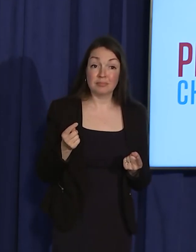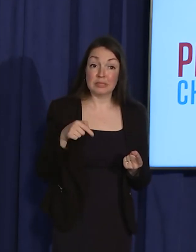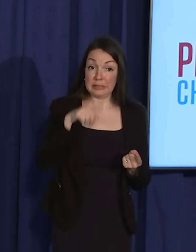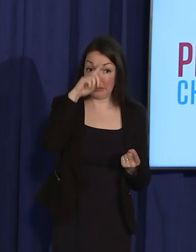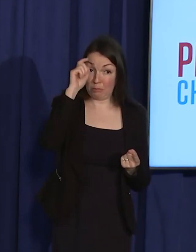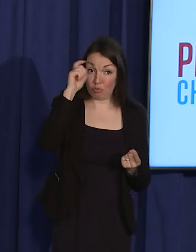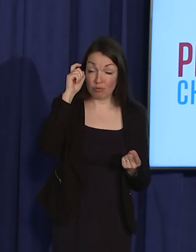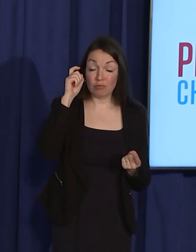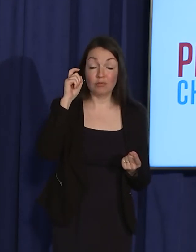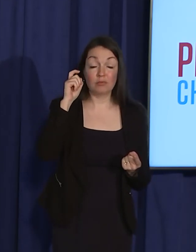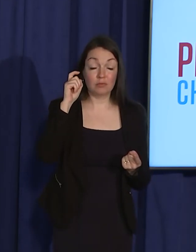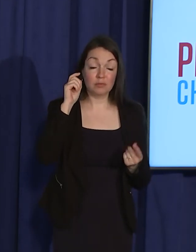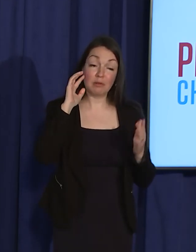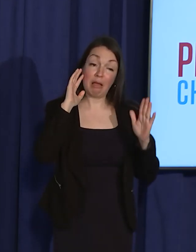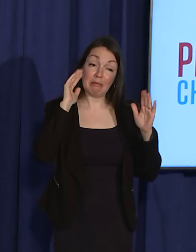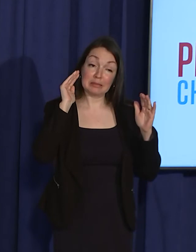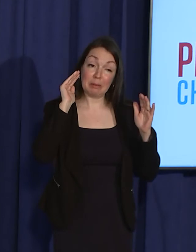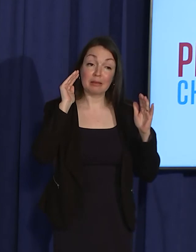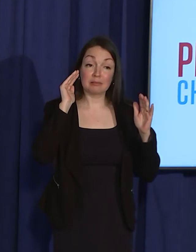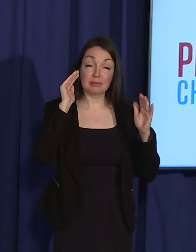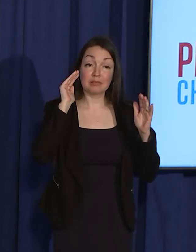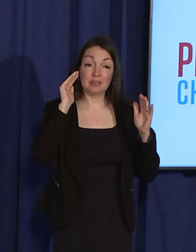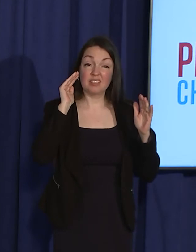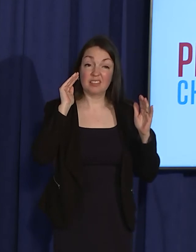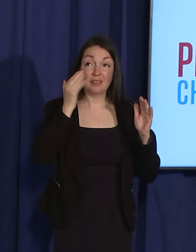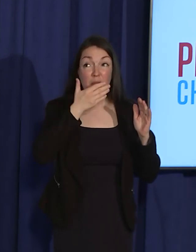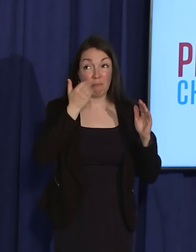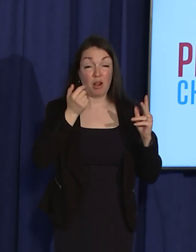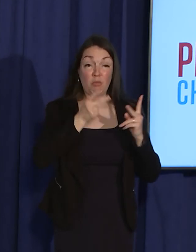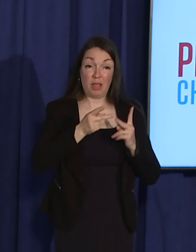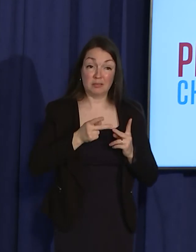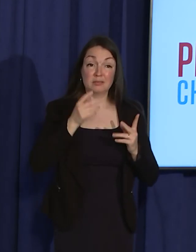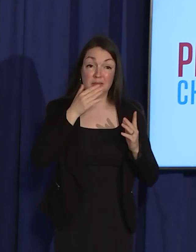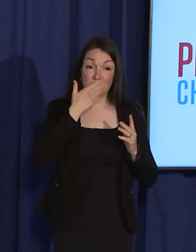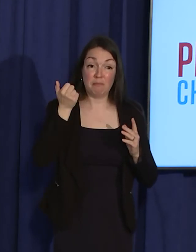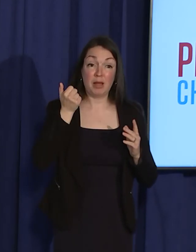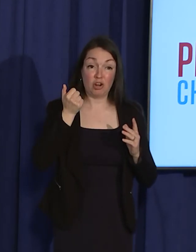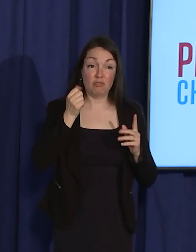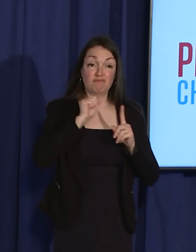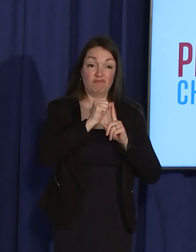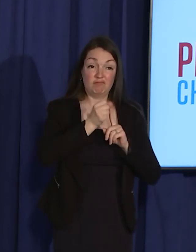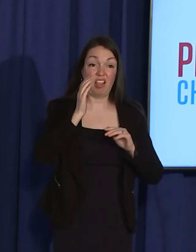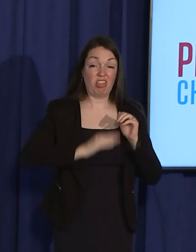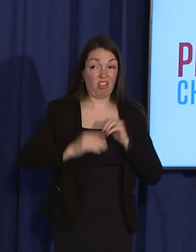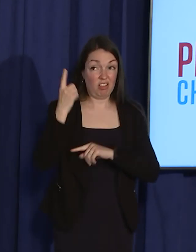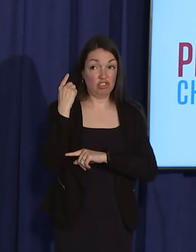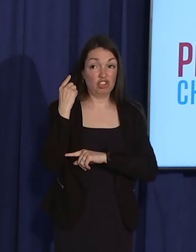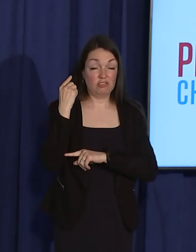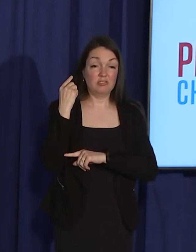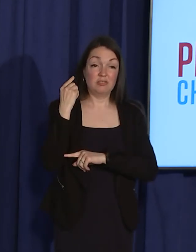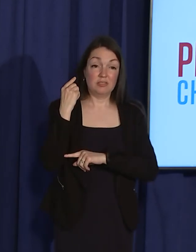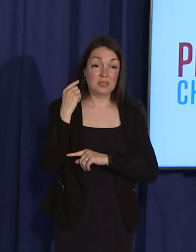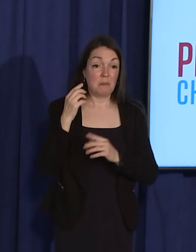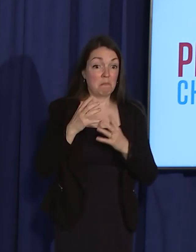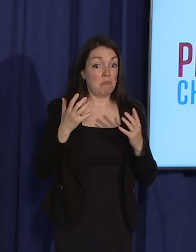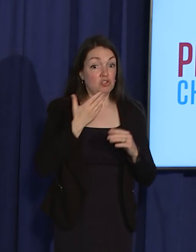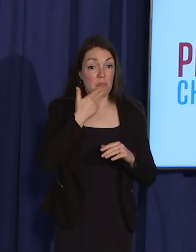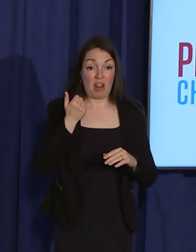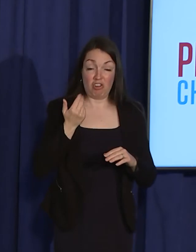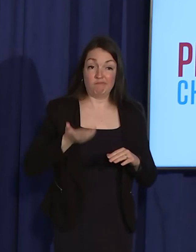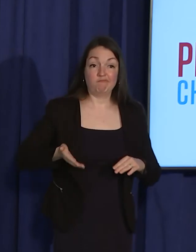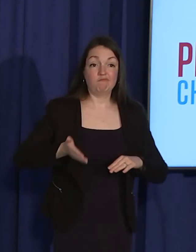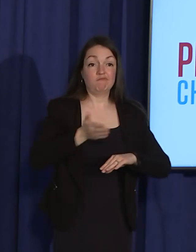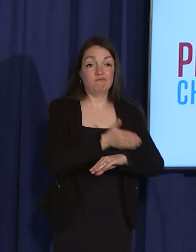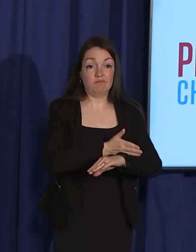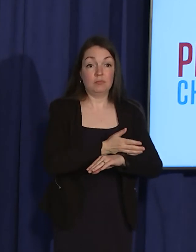summer, we're expecting to be in a much better place, certainly than we were last year. I expect that we will have